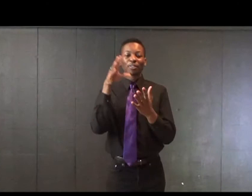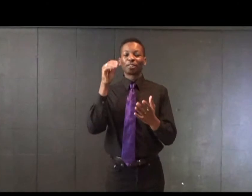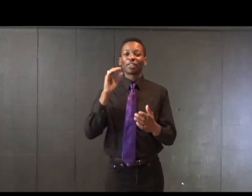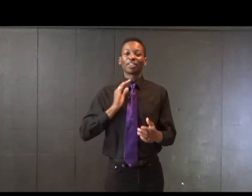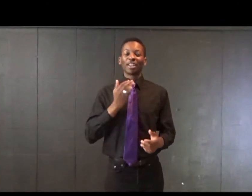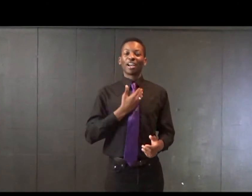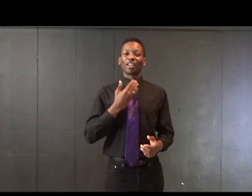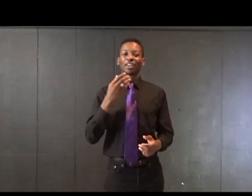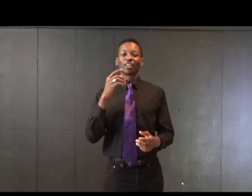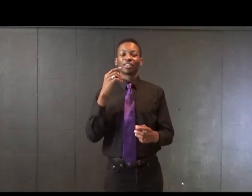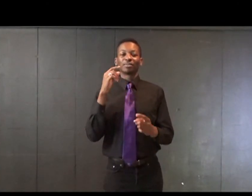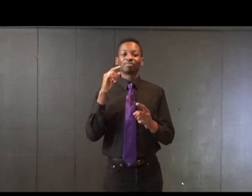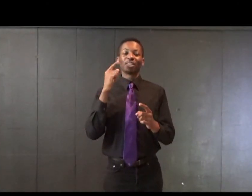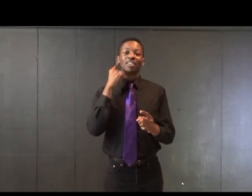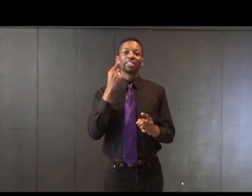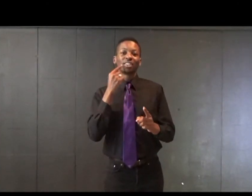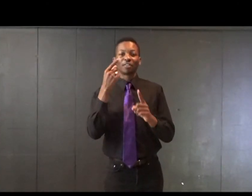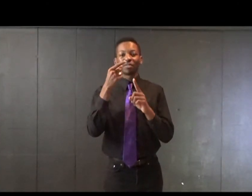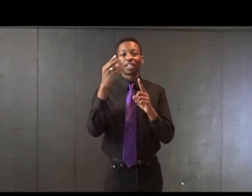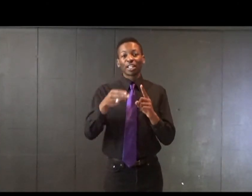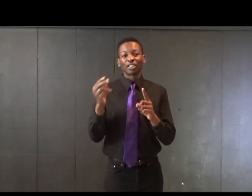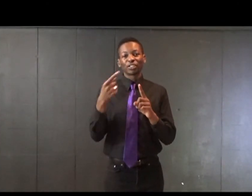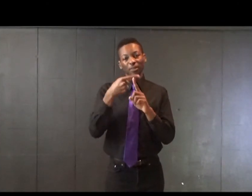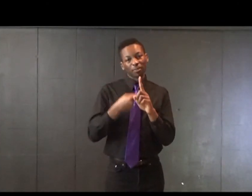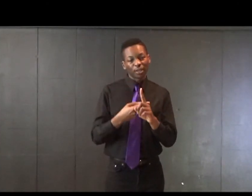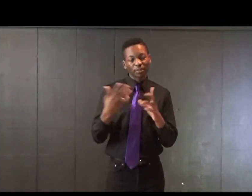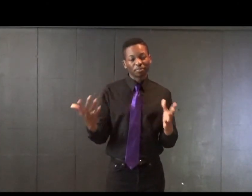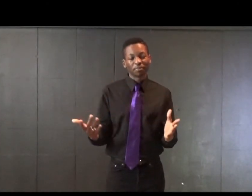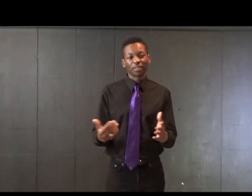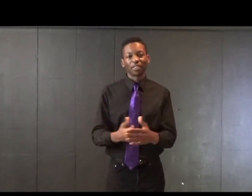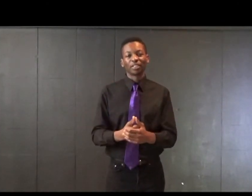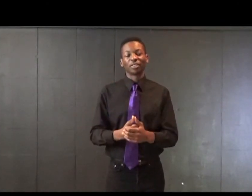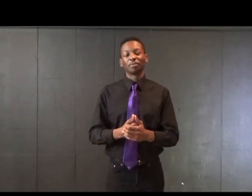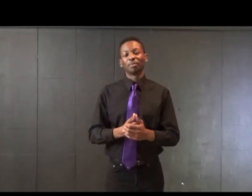I hope you all learned something today with our Deaf History Month.